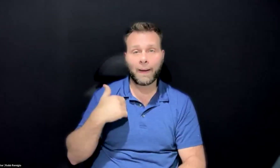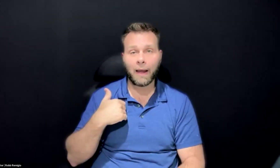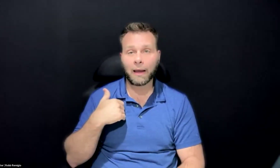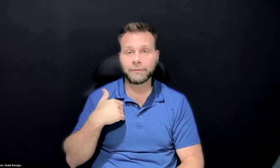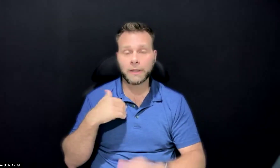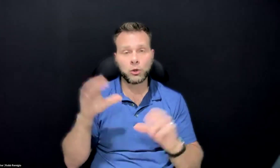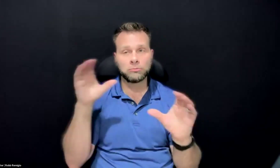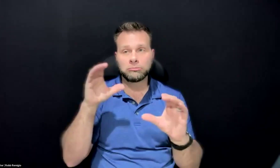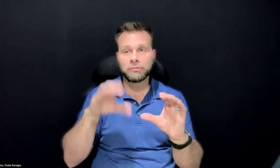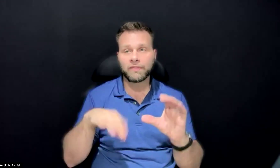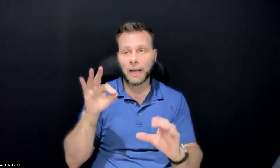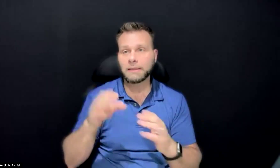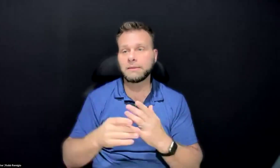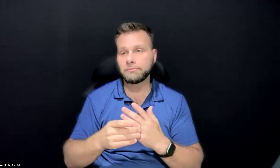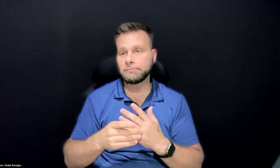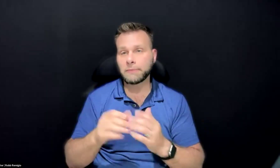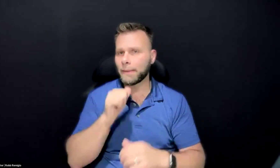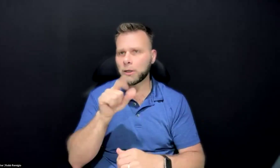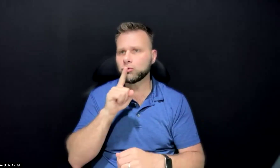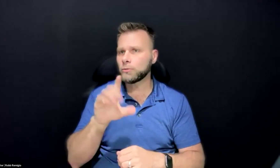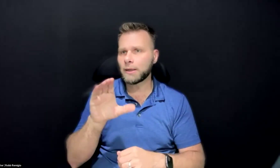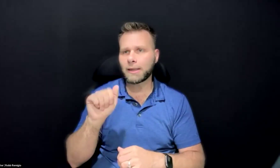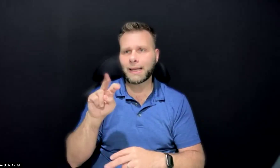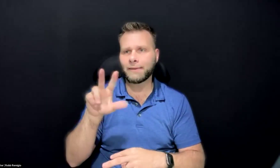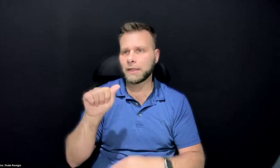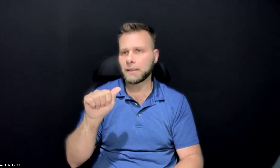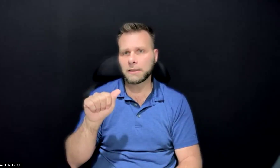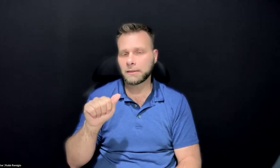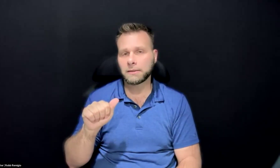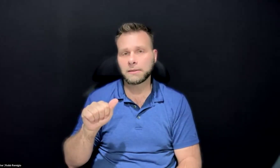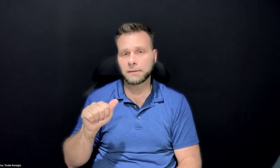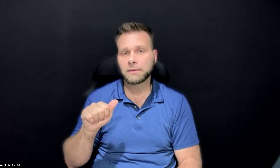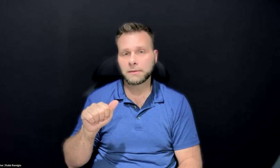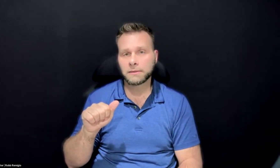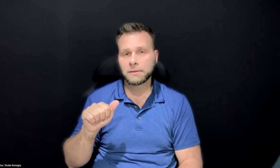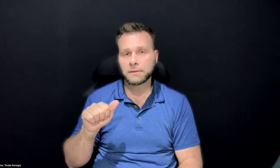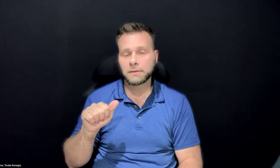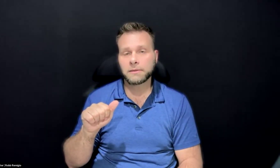could find. Not sure about Canva on that end either. So